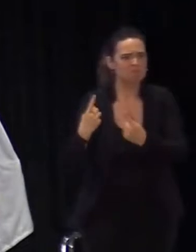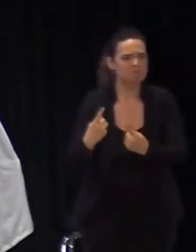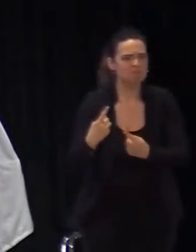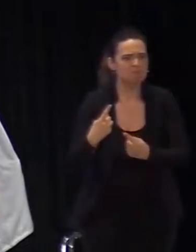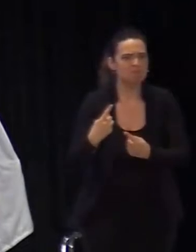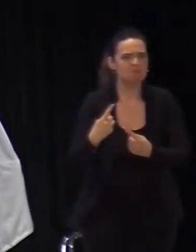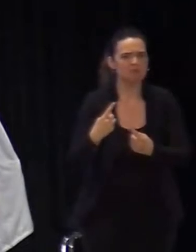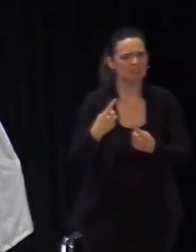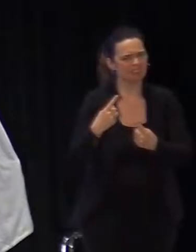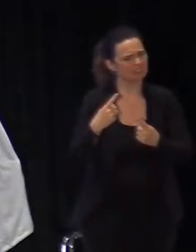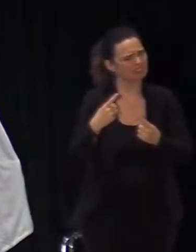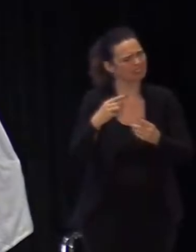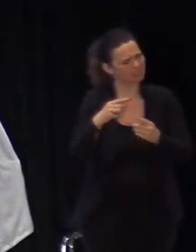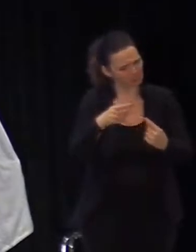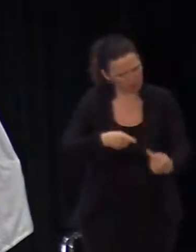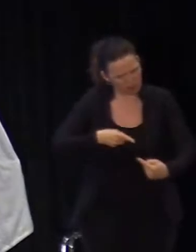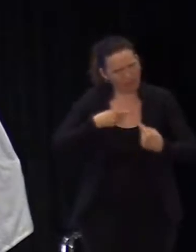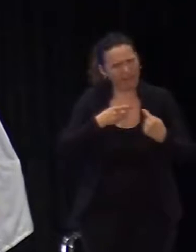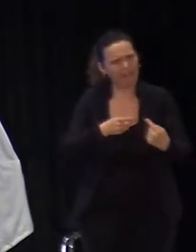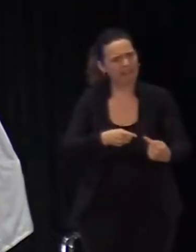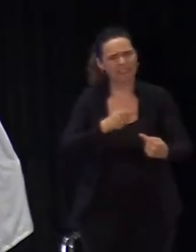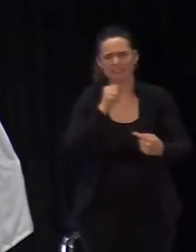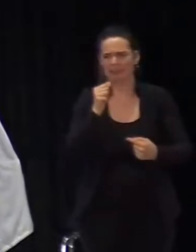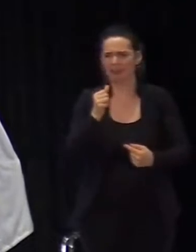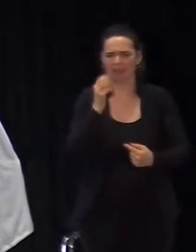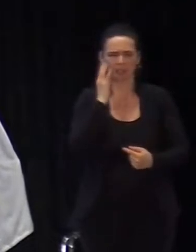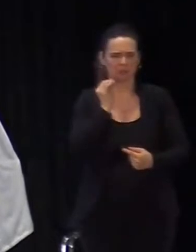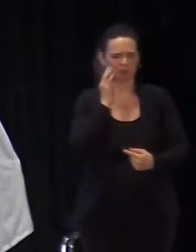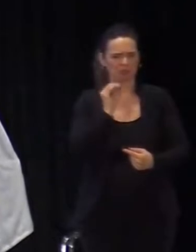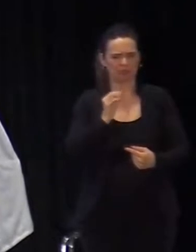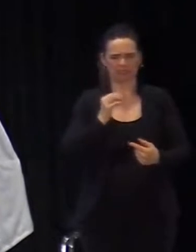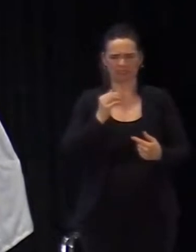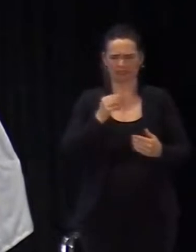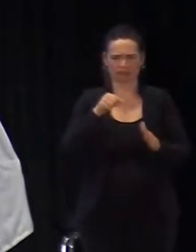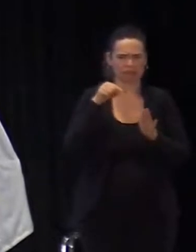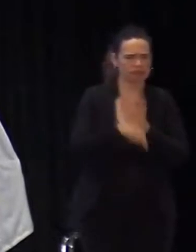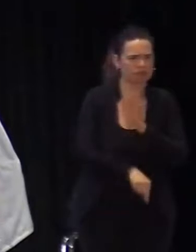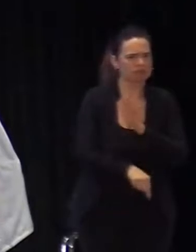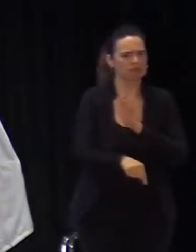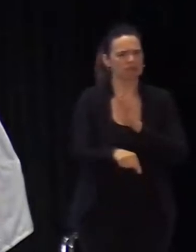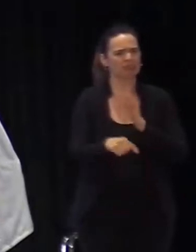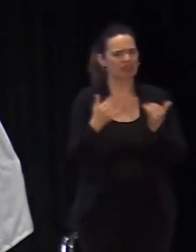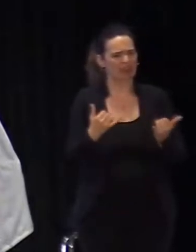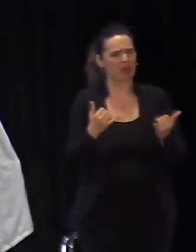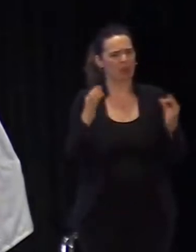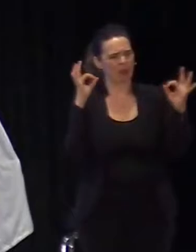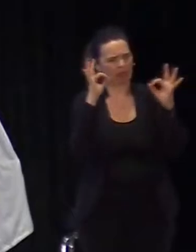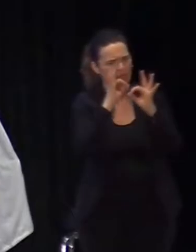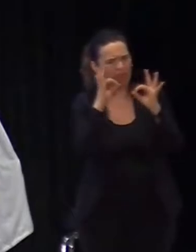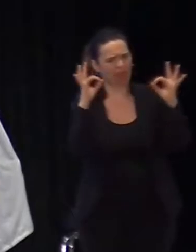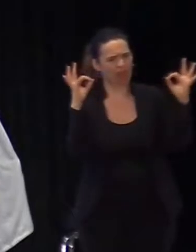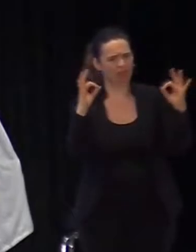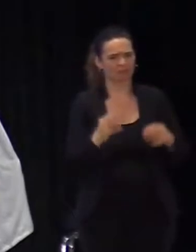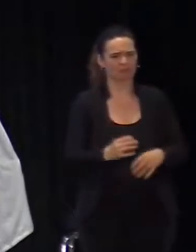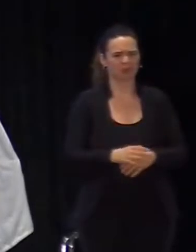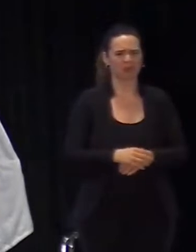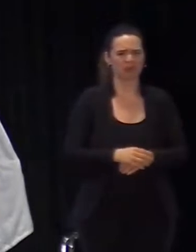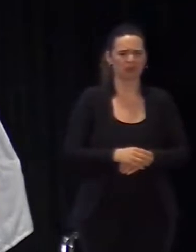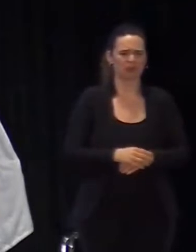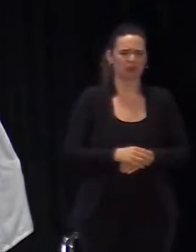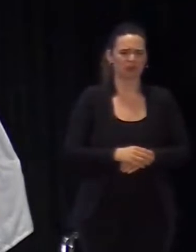it. So I will struggle in the immediate future to see, because I see most cases two of you right now, and at